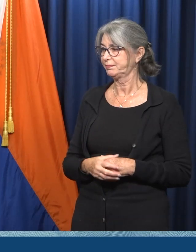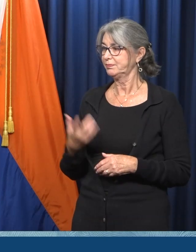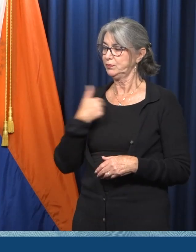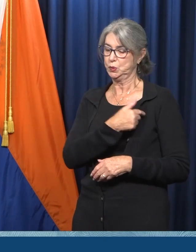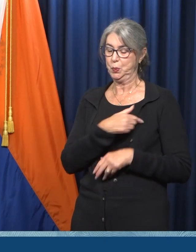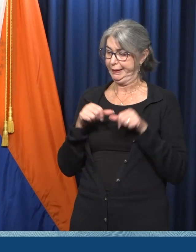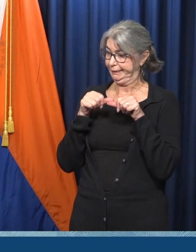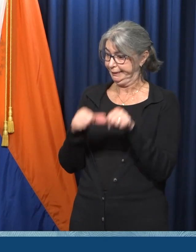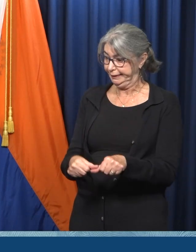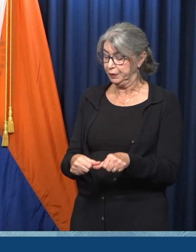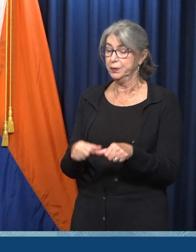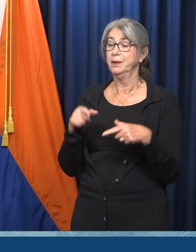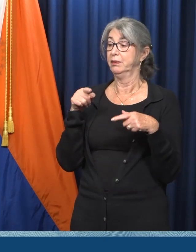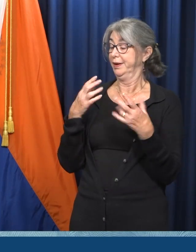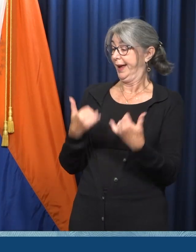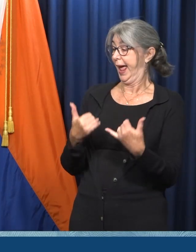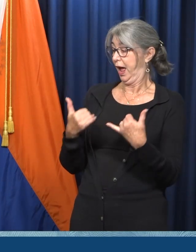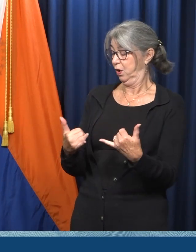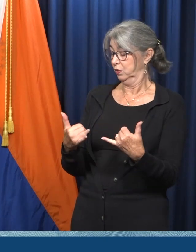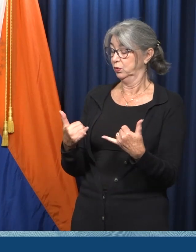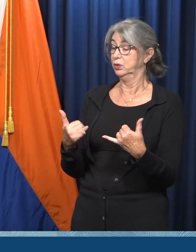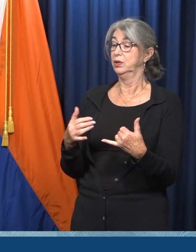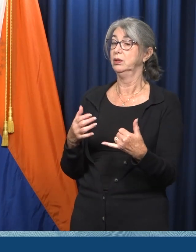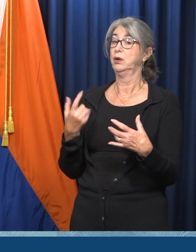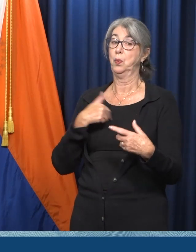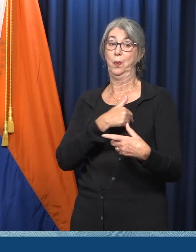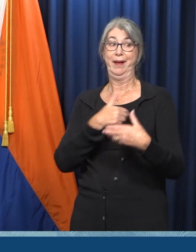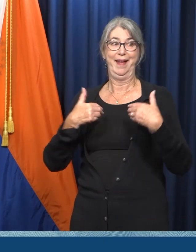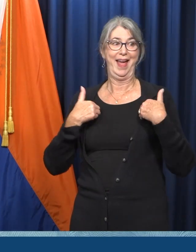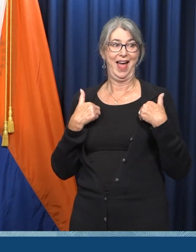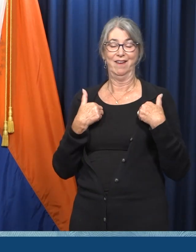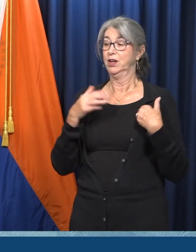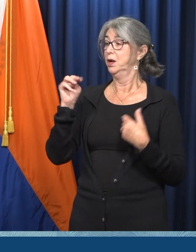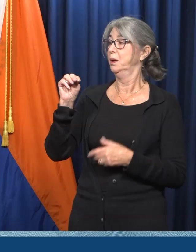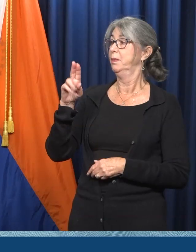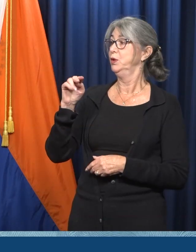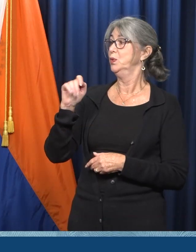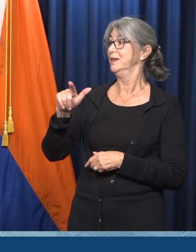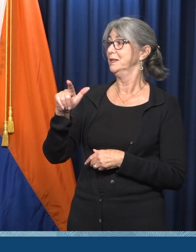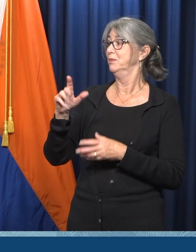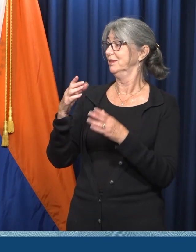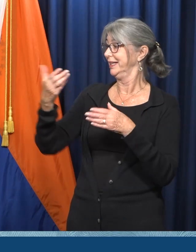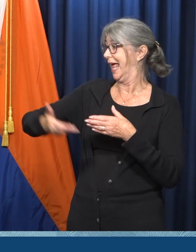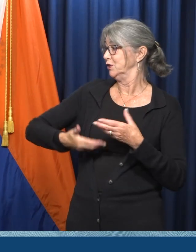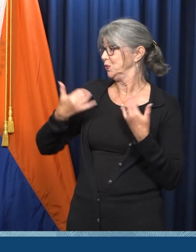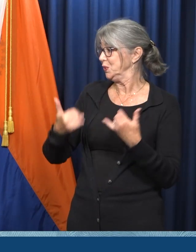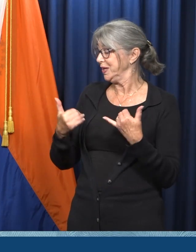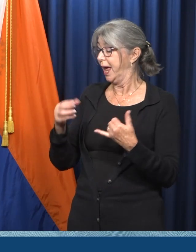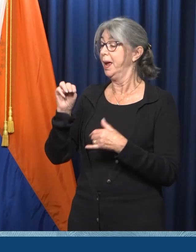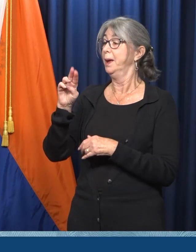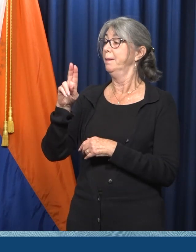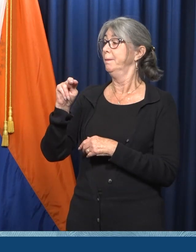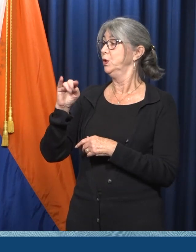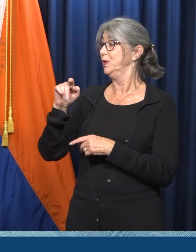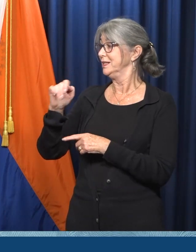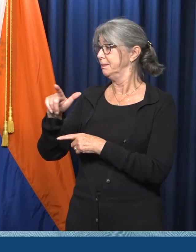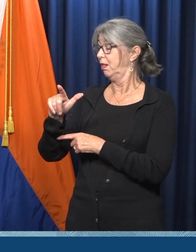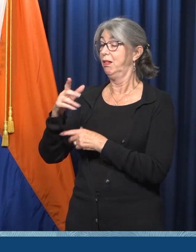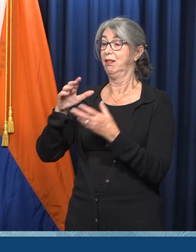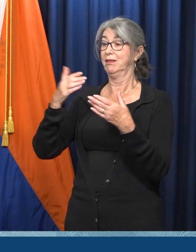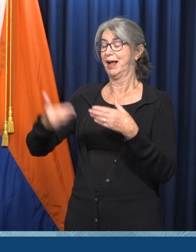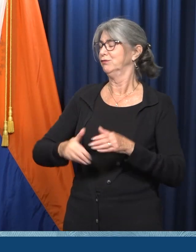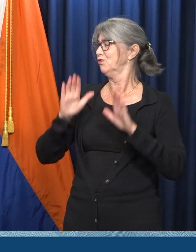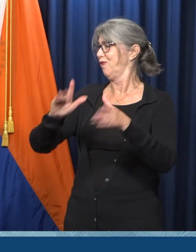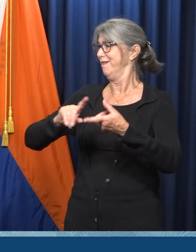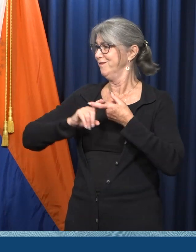We continue on at this time, and we have our municipal guest today. The municipal guest is a great friend of